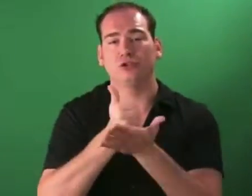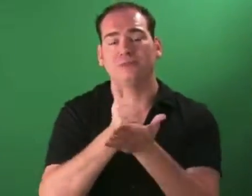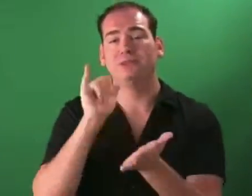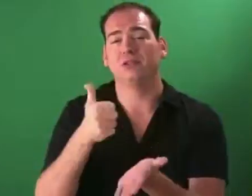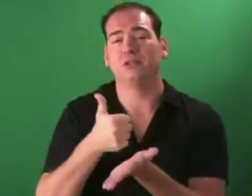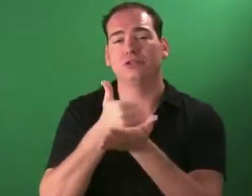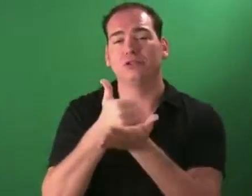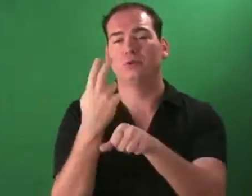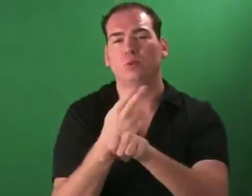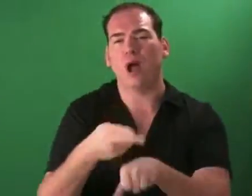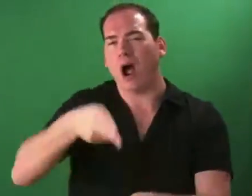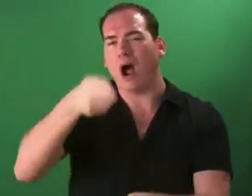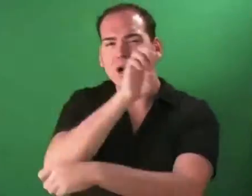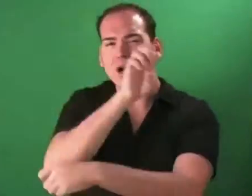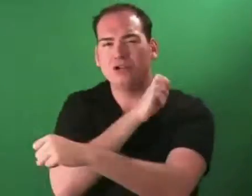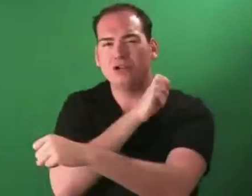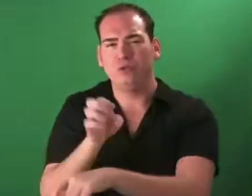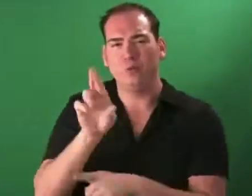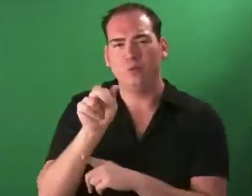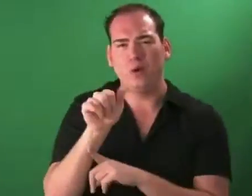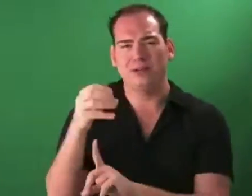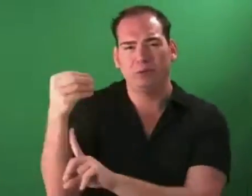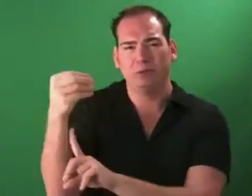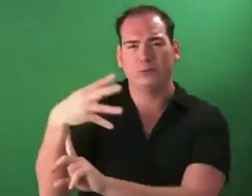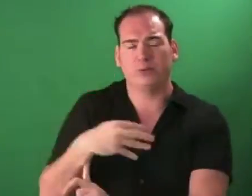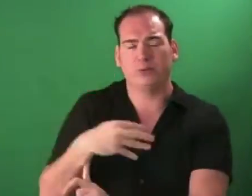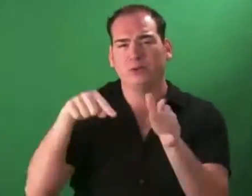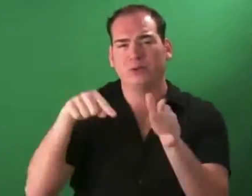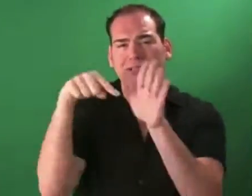your sperm to be able to father children in the future.